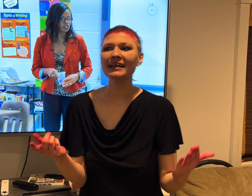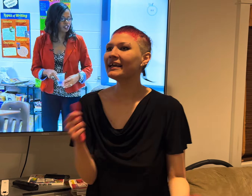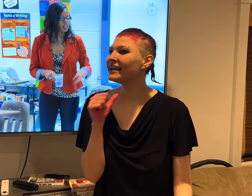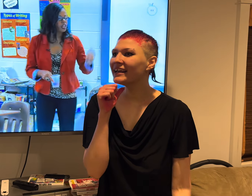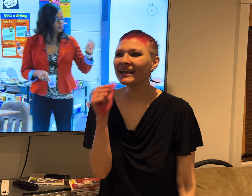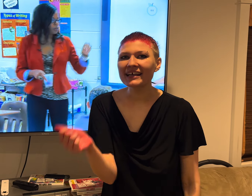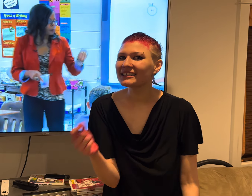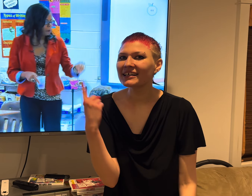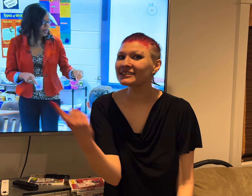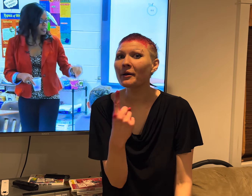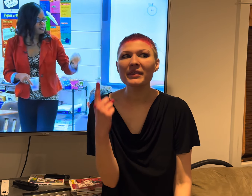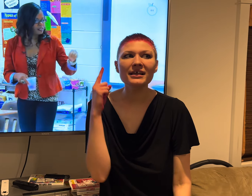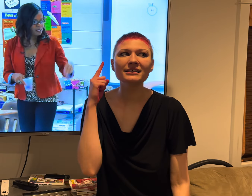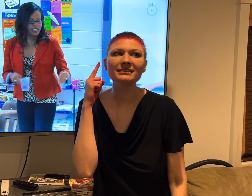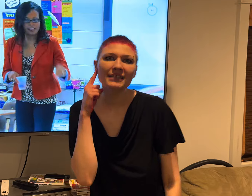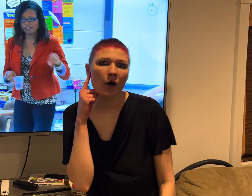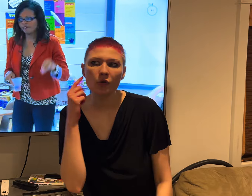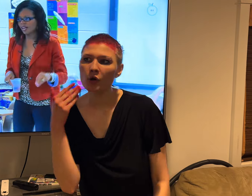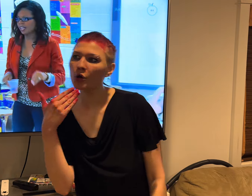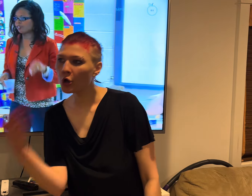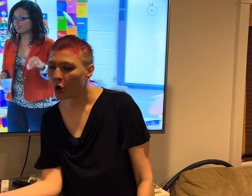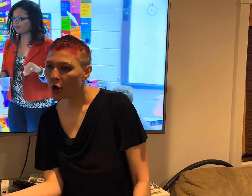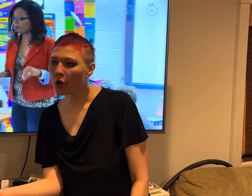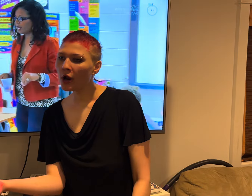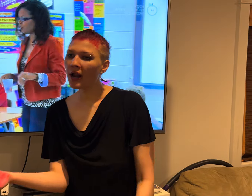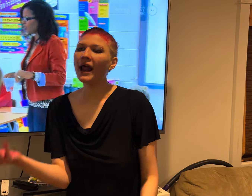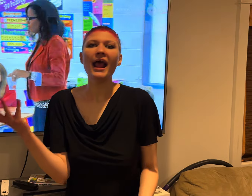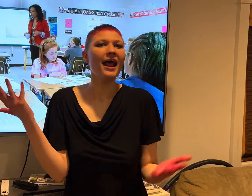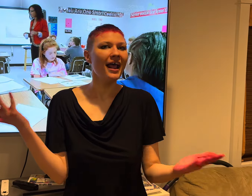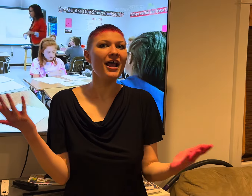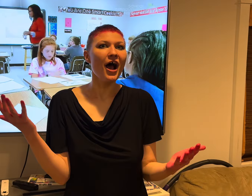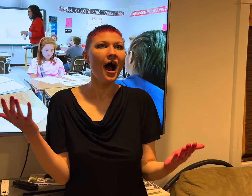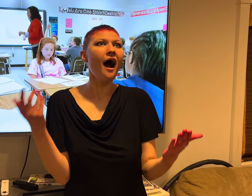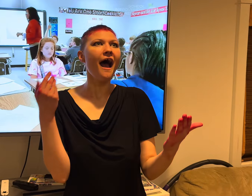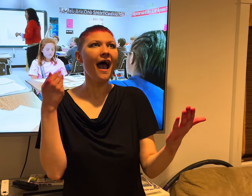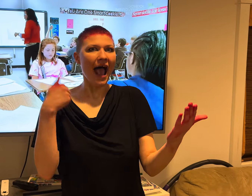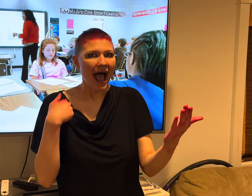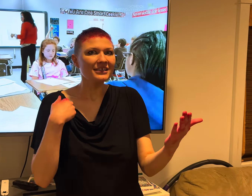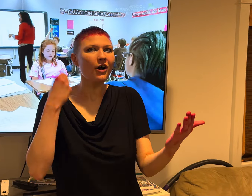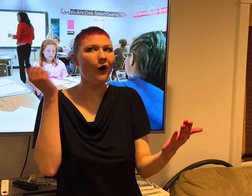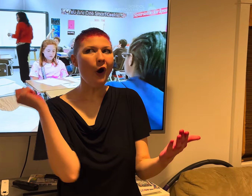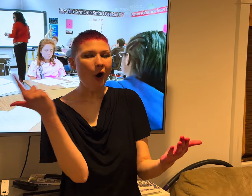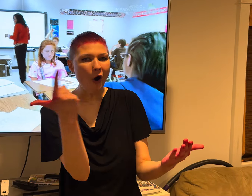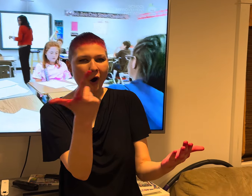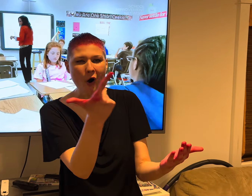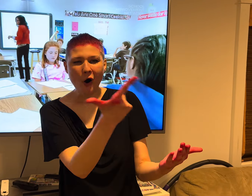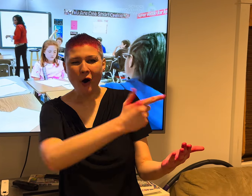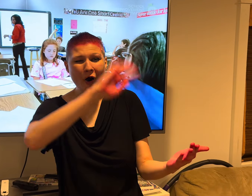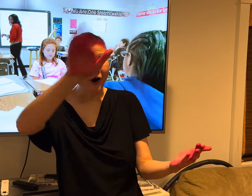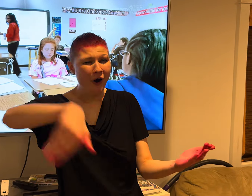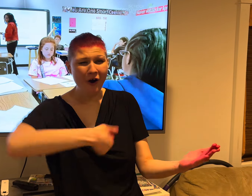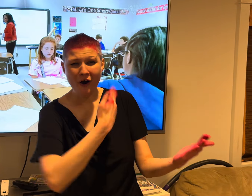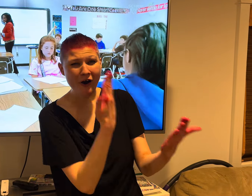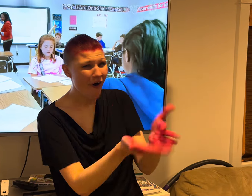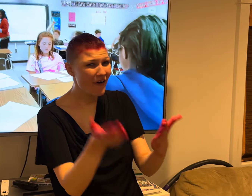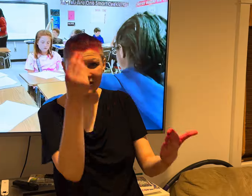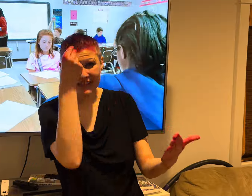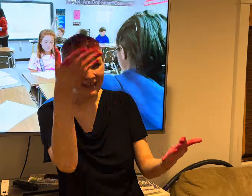answer. You go back to the text and find your information, okay? Now, you're going to be doing questions 1 through 5.